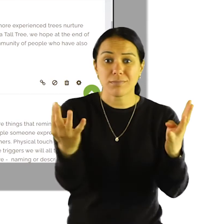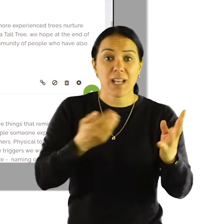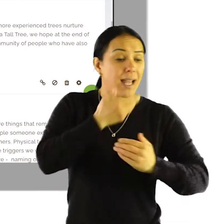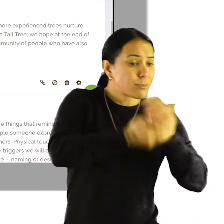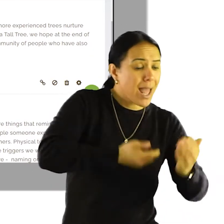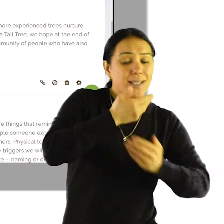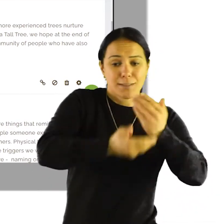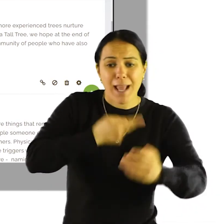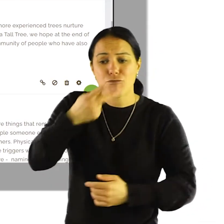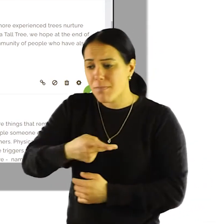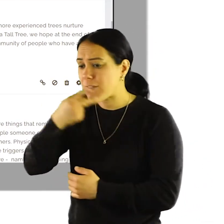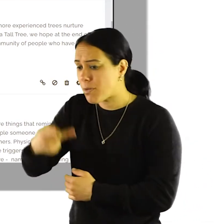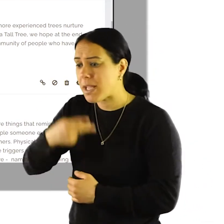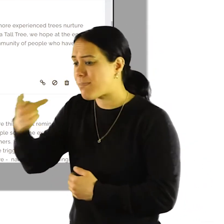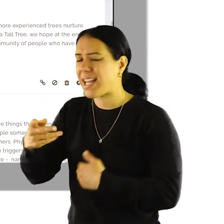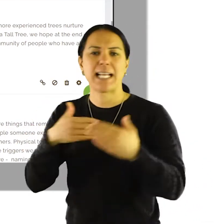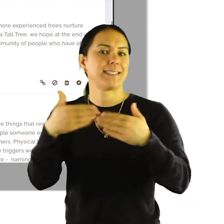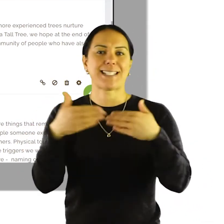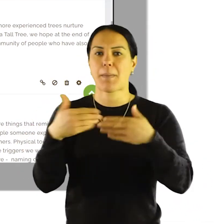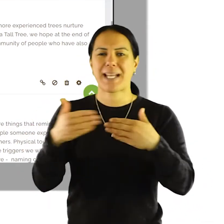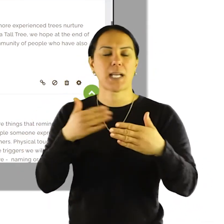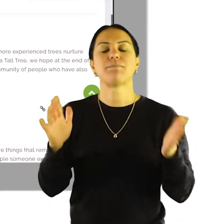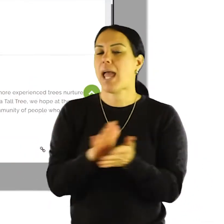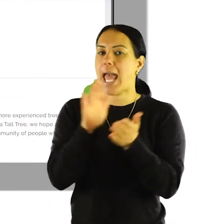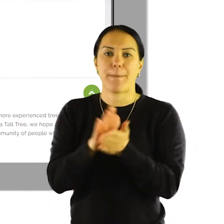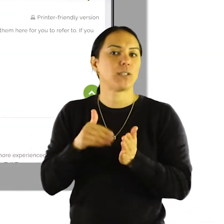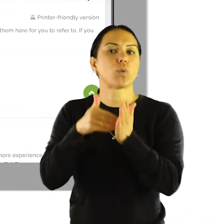can explain it, we're happy to help.